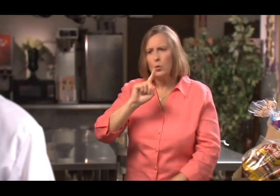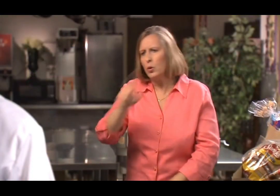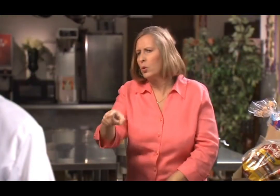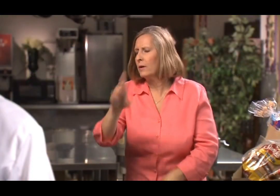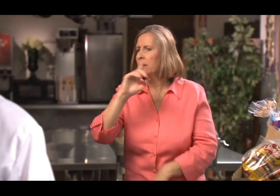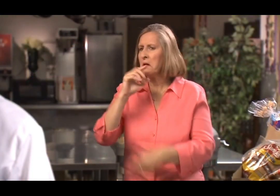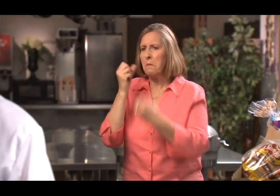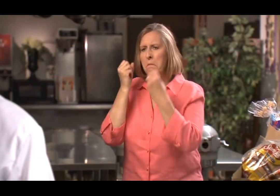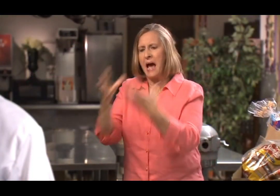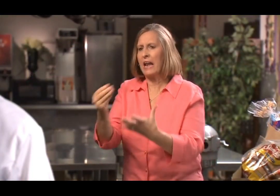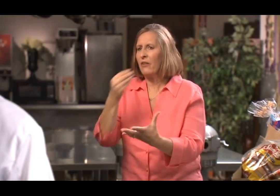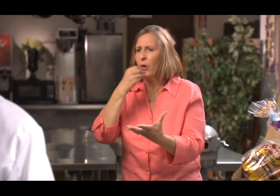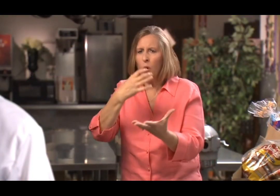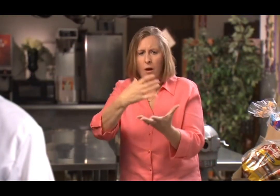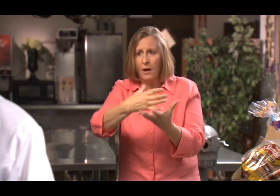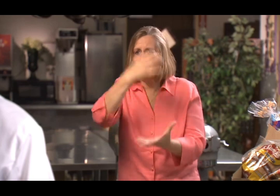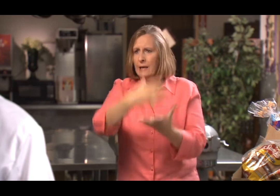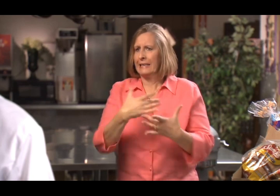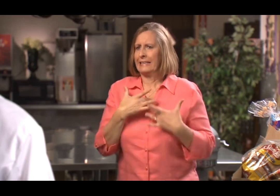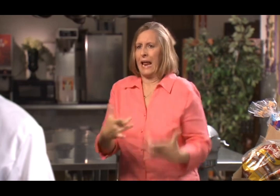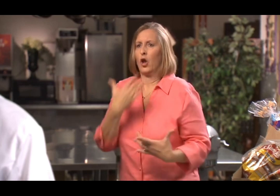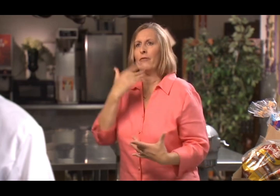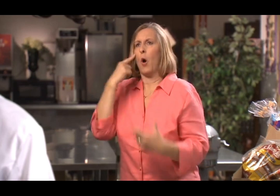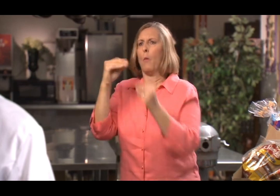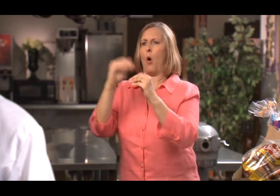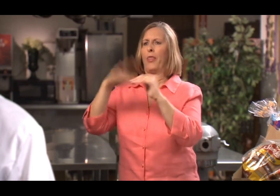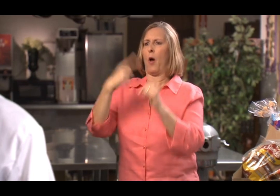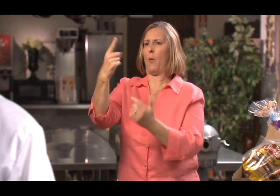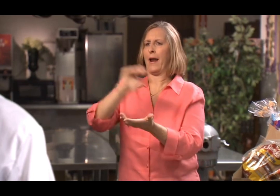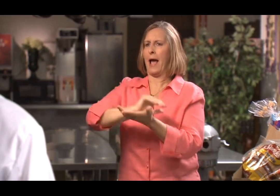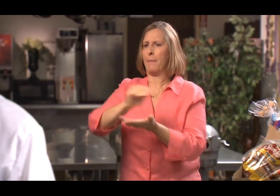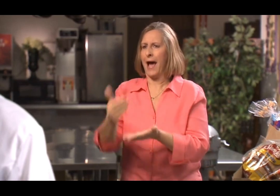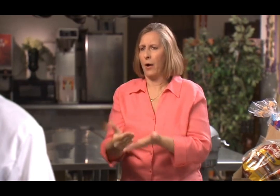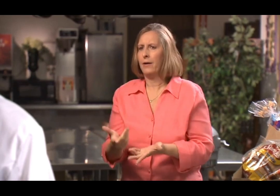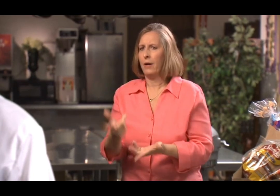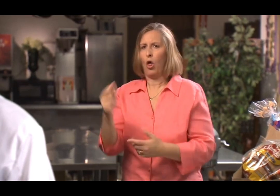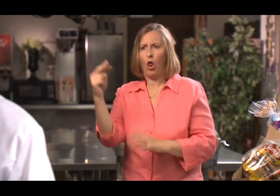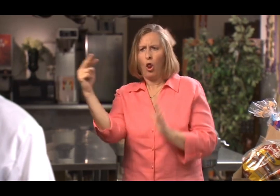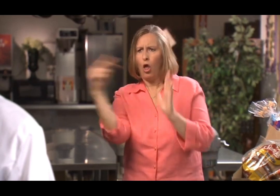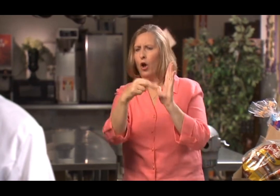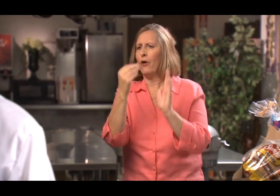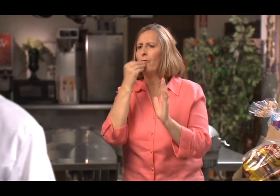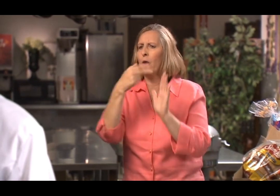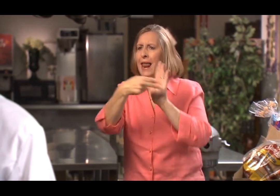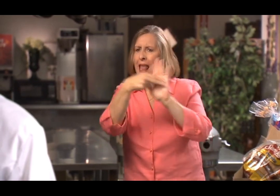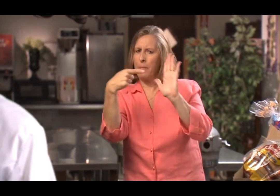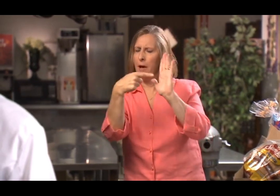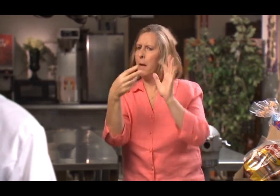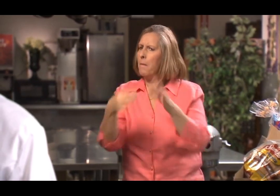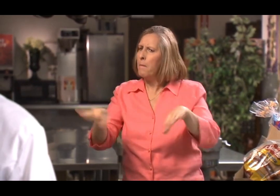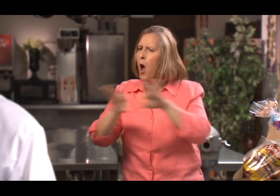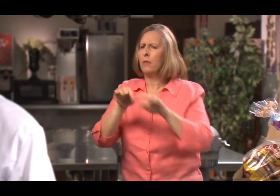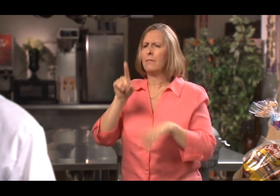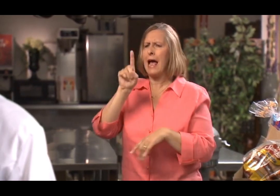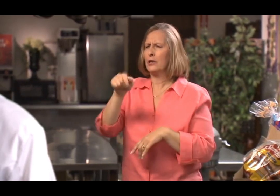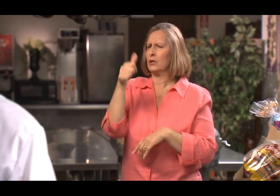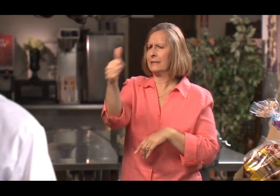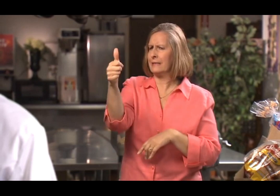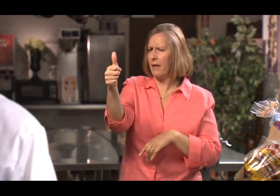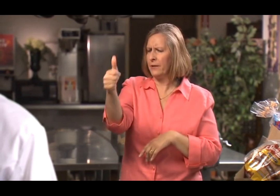I agree. Many packages contain more than 1 serving. When you look at the food label, the important things to ask